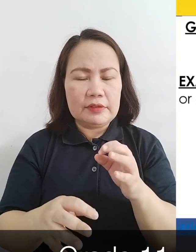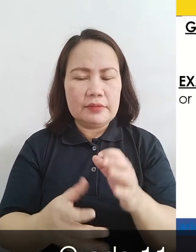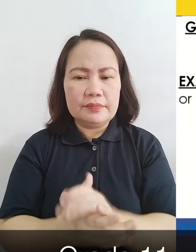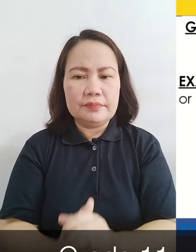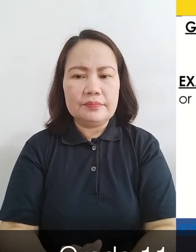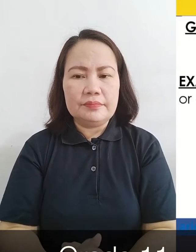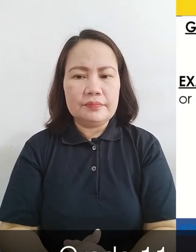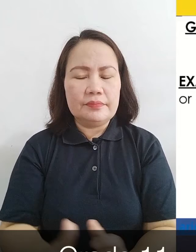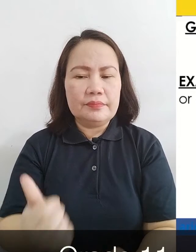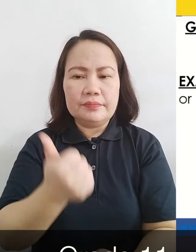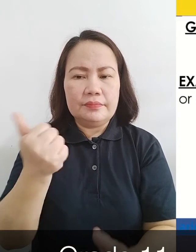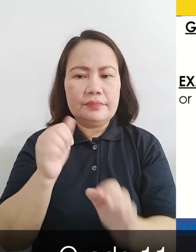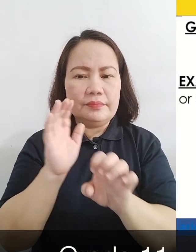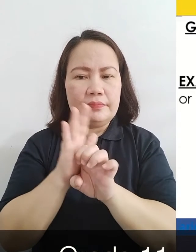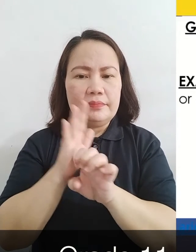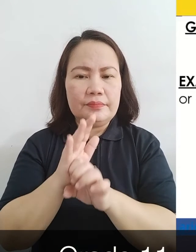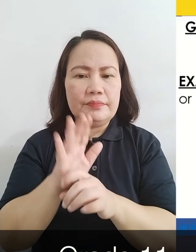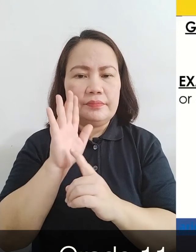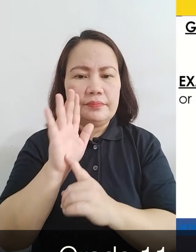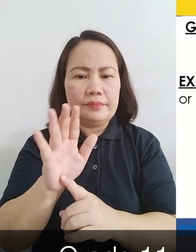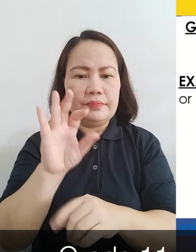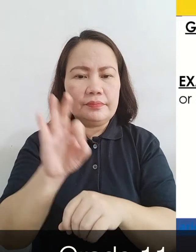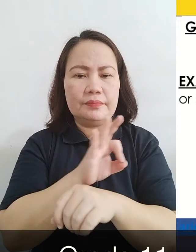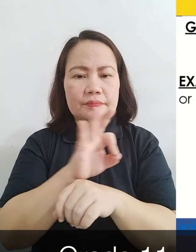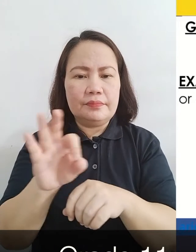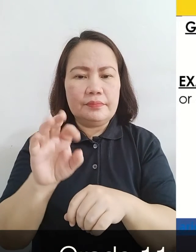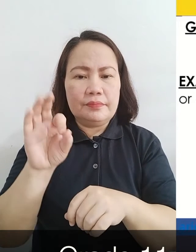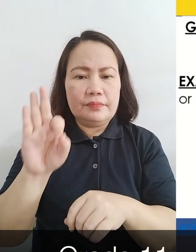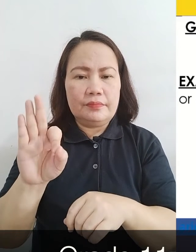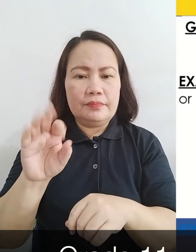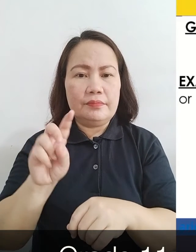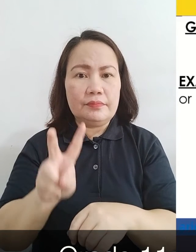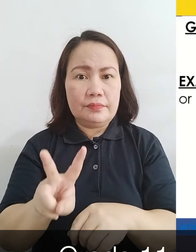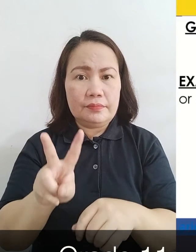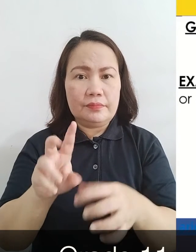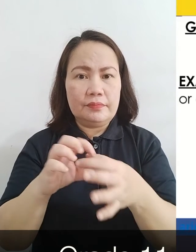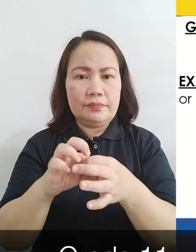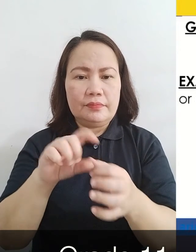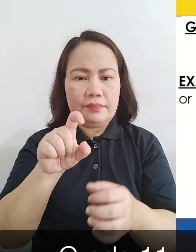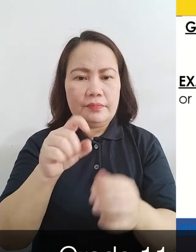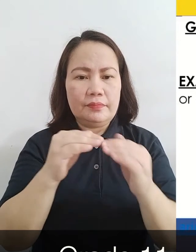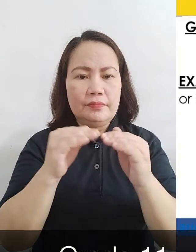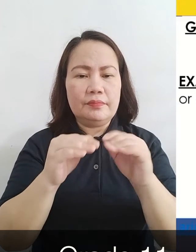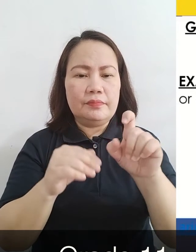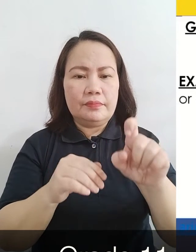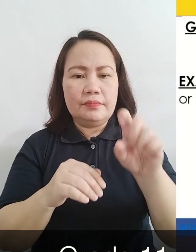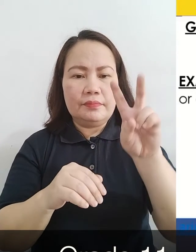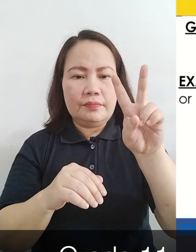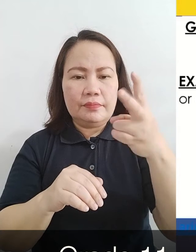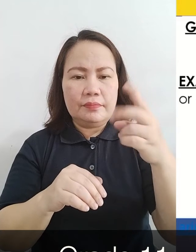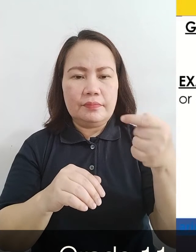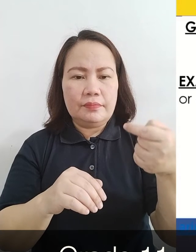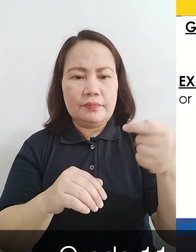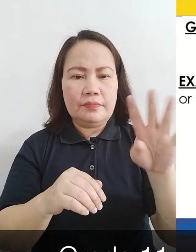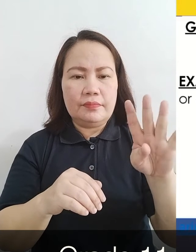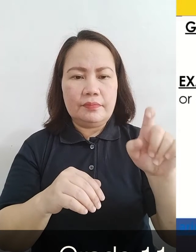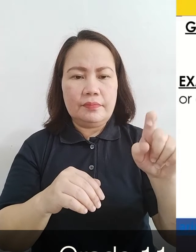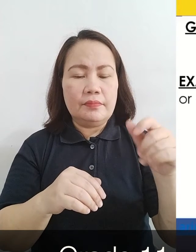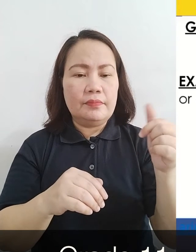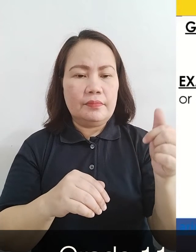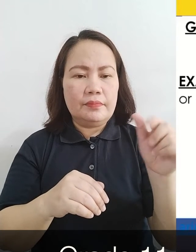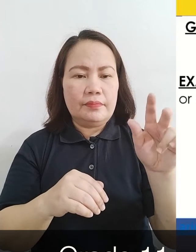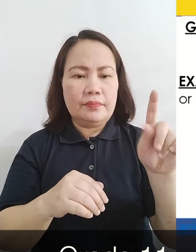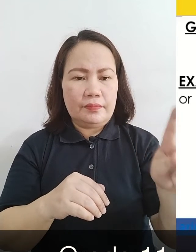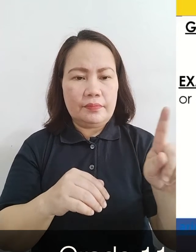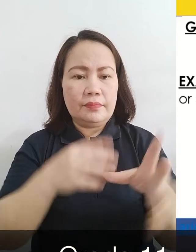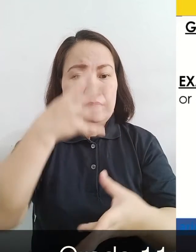Express the function f of 2 of x is equal to x squared minus 4x plus 1 as a sum